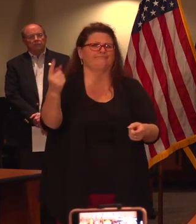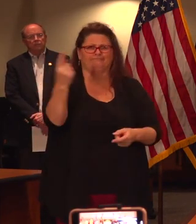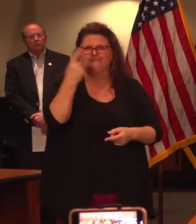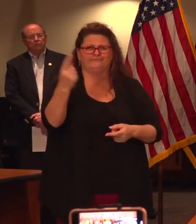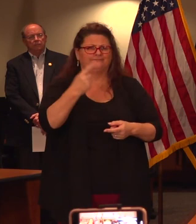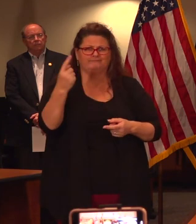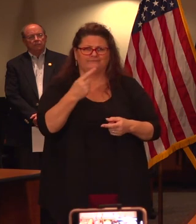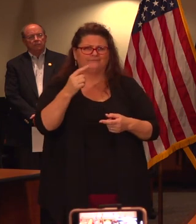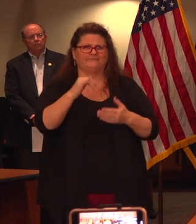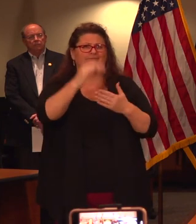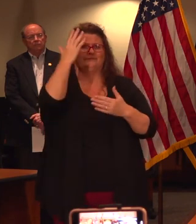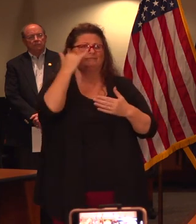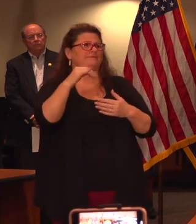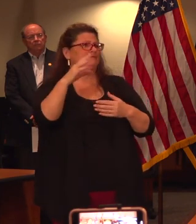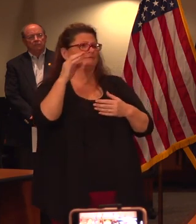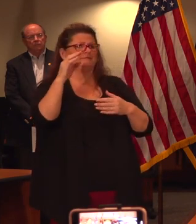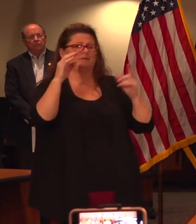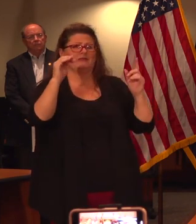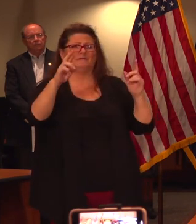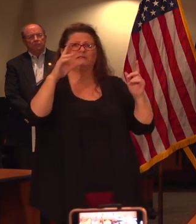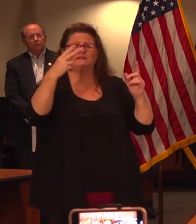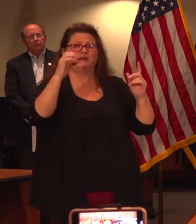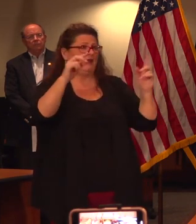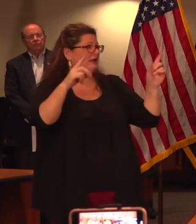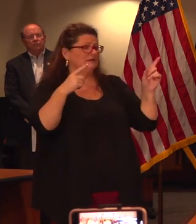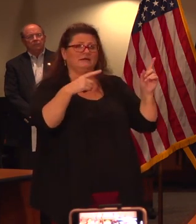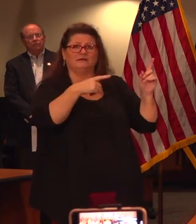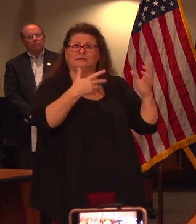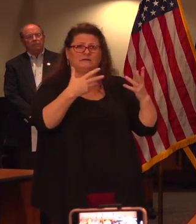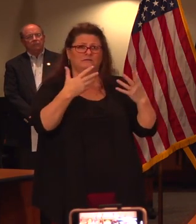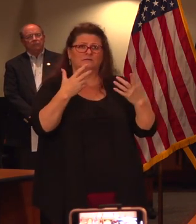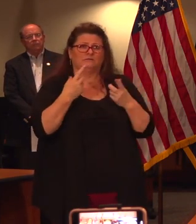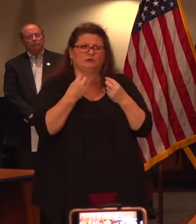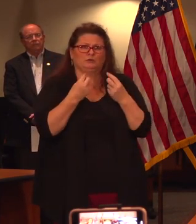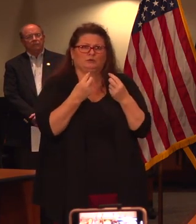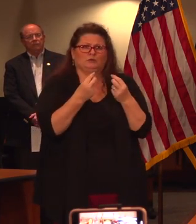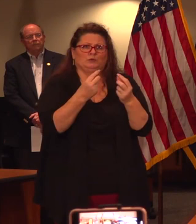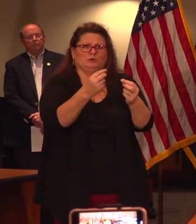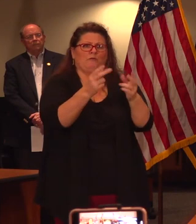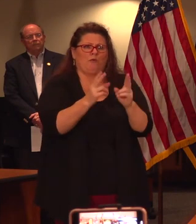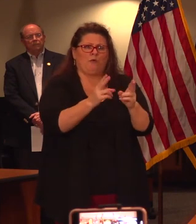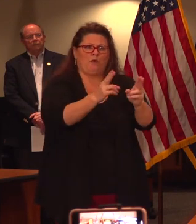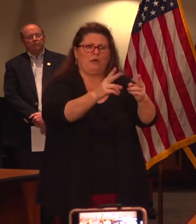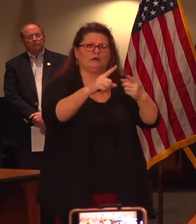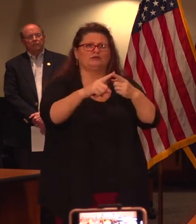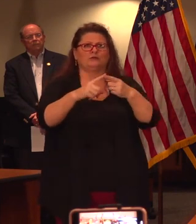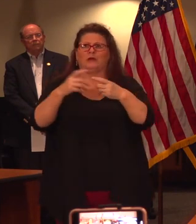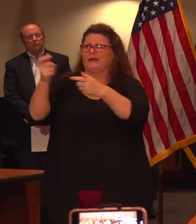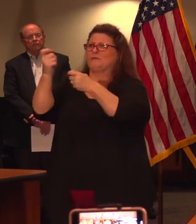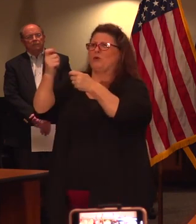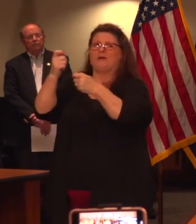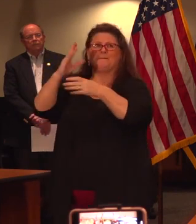attempting, Mr. Hitt has been vigorously attempting to get businesses to expand into those areas,